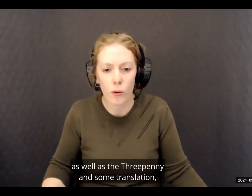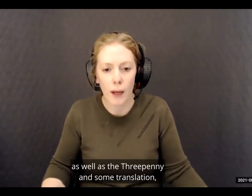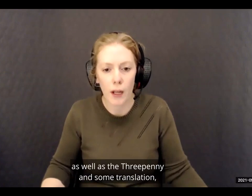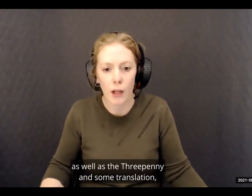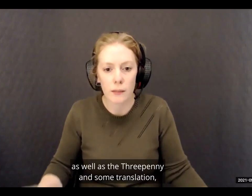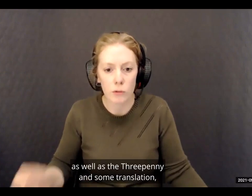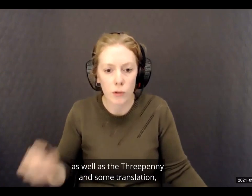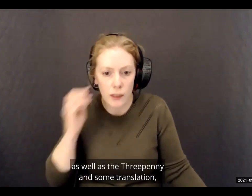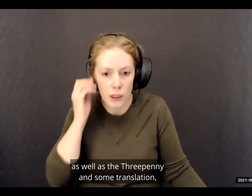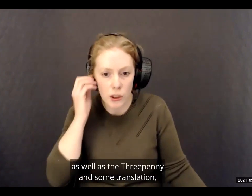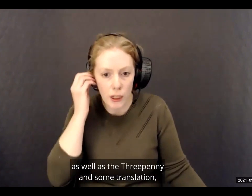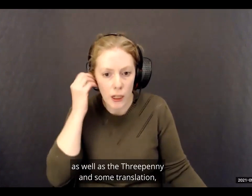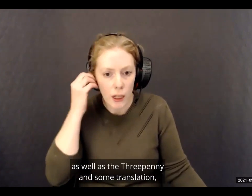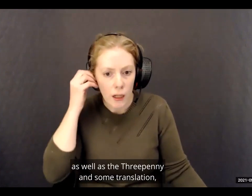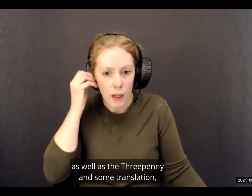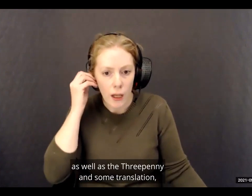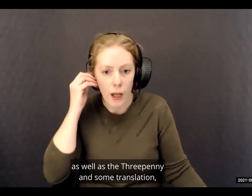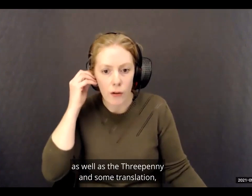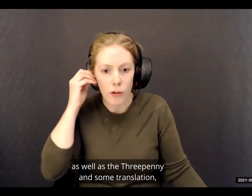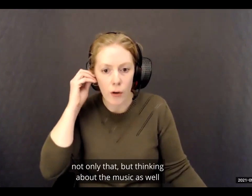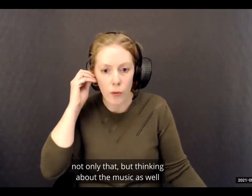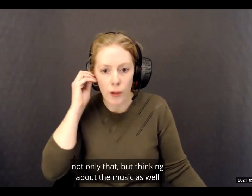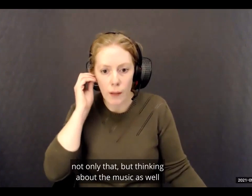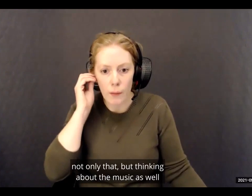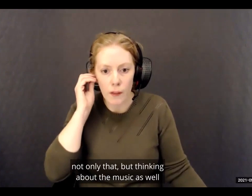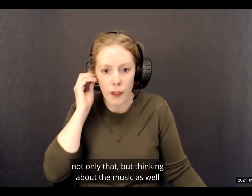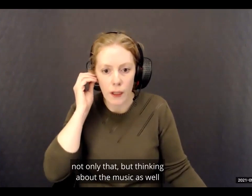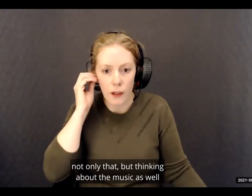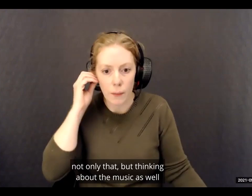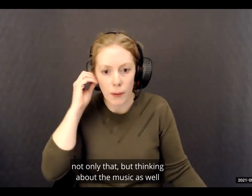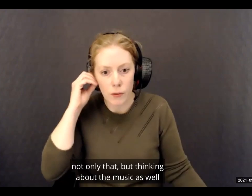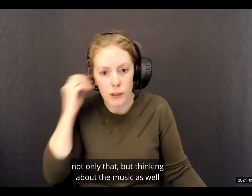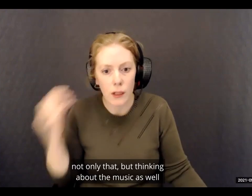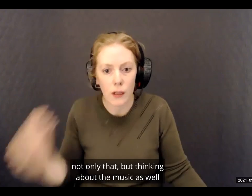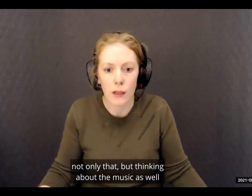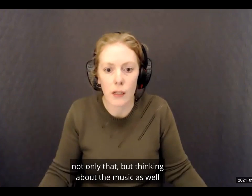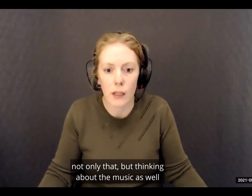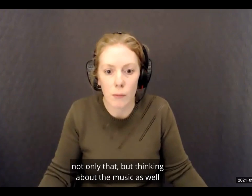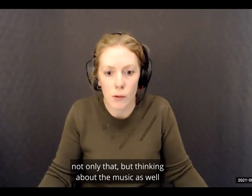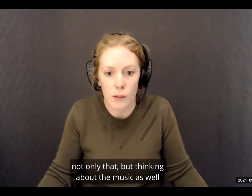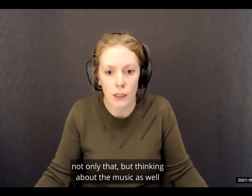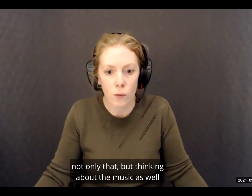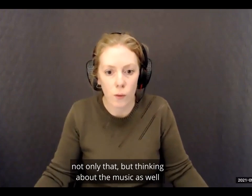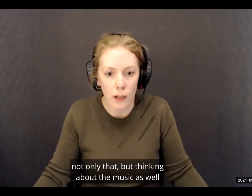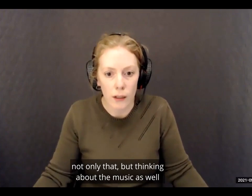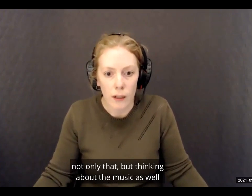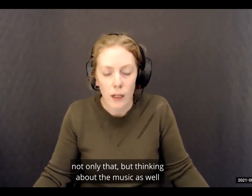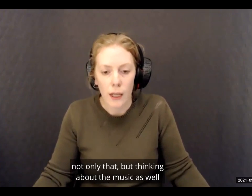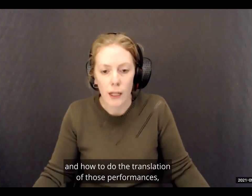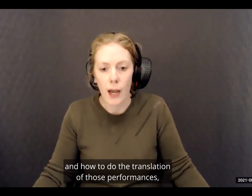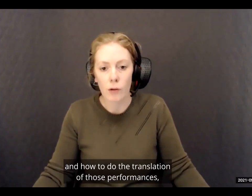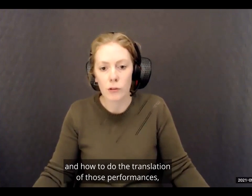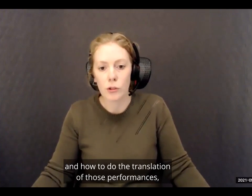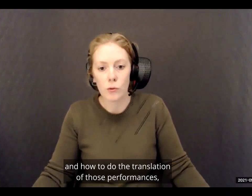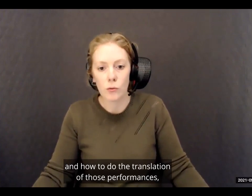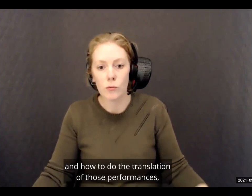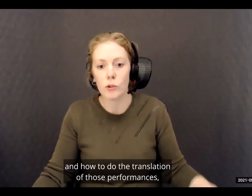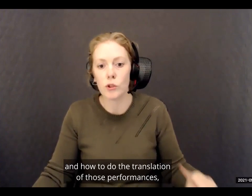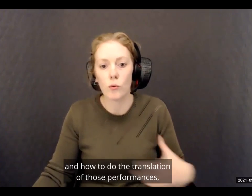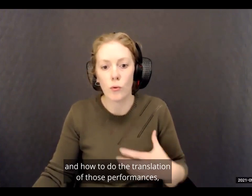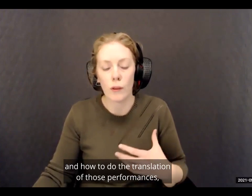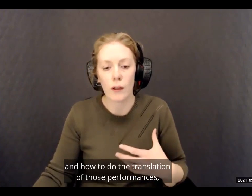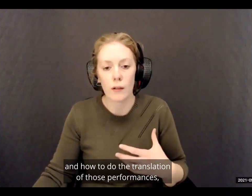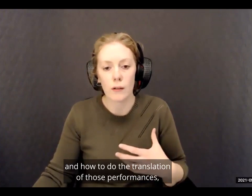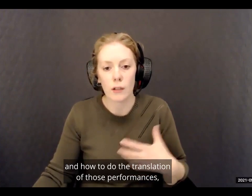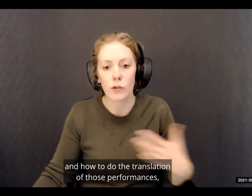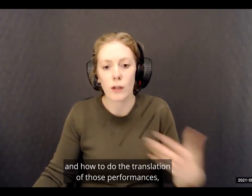as Three Penny and some translation. Not only that, but thinking about the music as well and how to